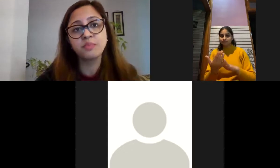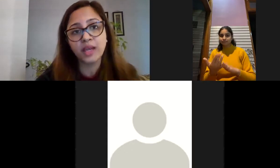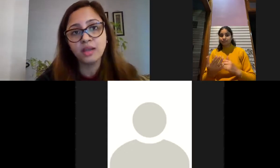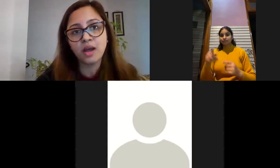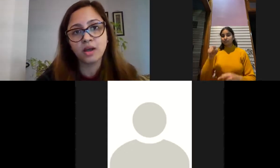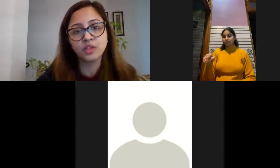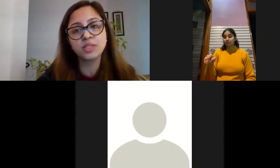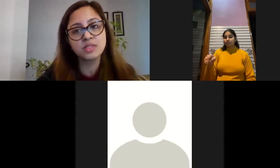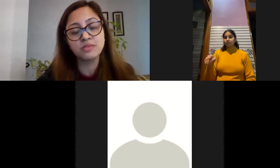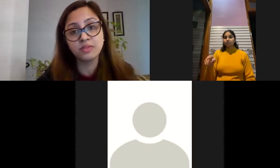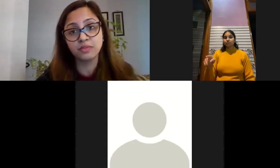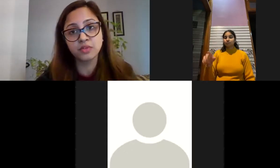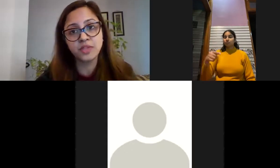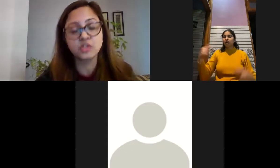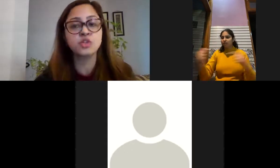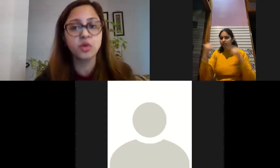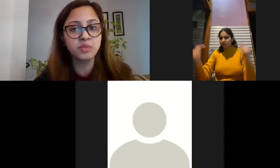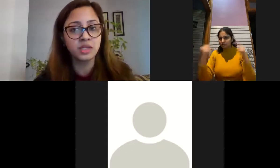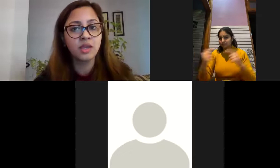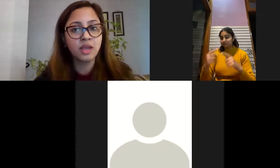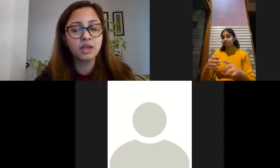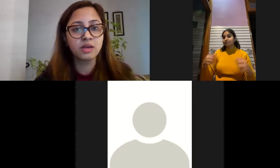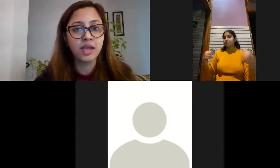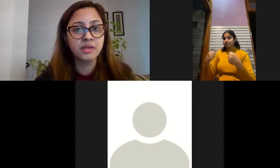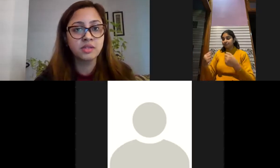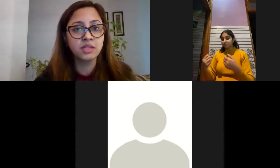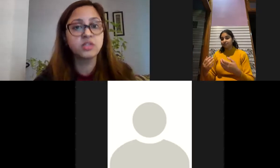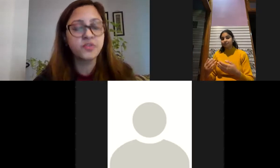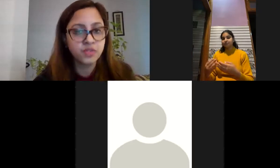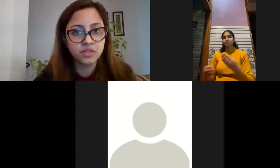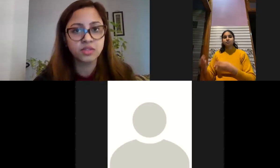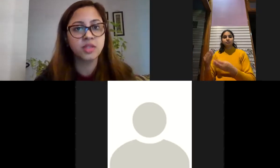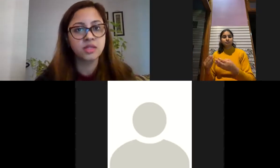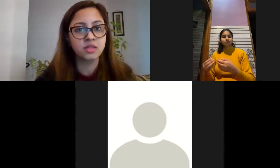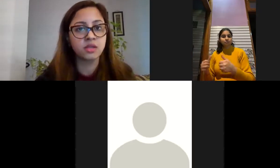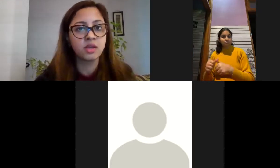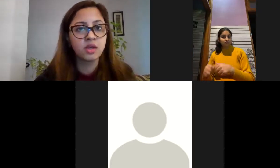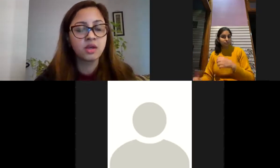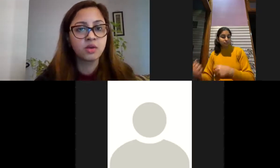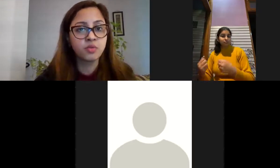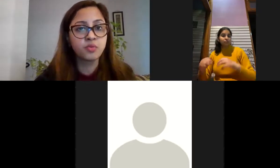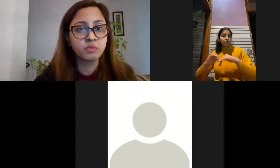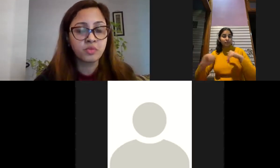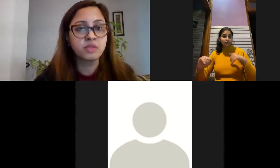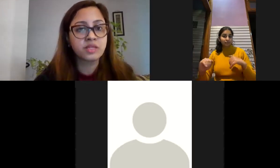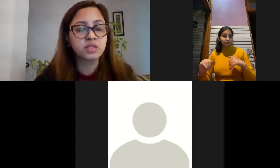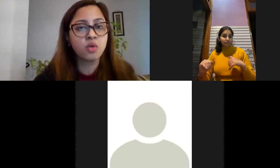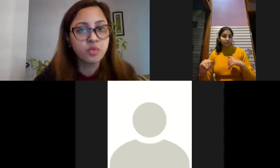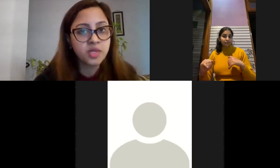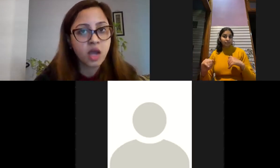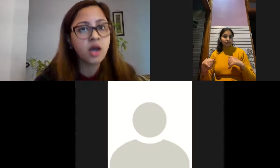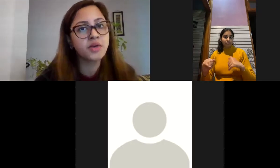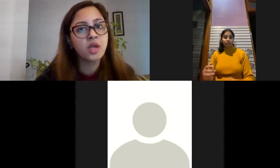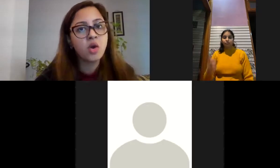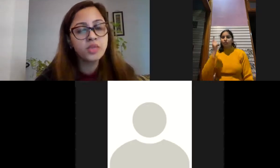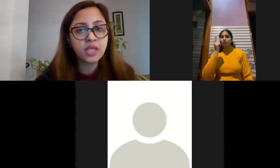most compelling argument in favor of the autonomy and the difference that that is how